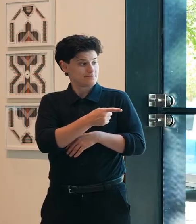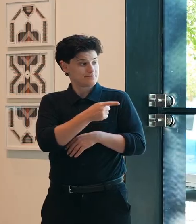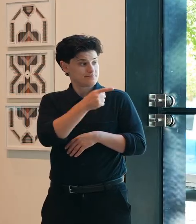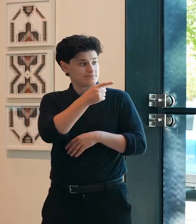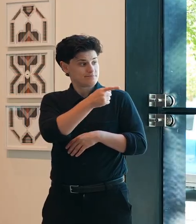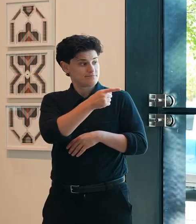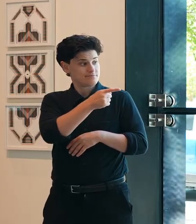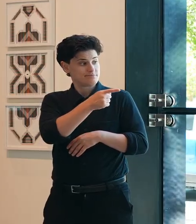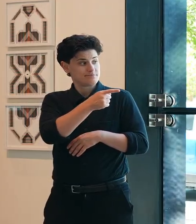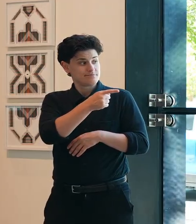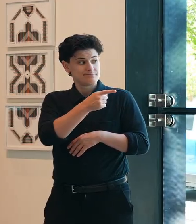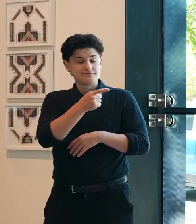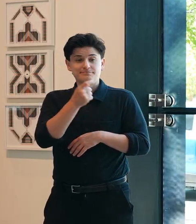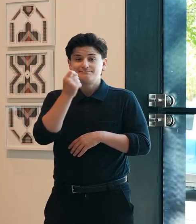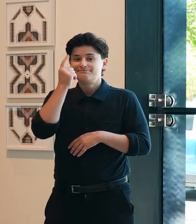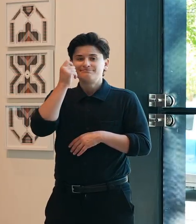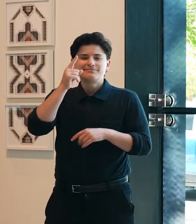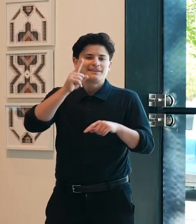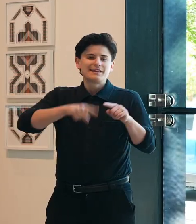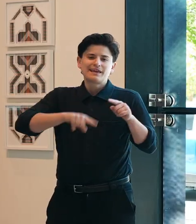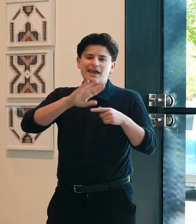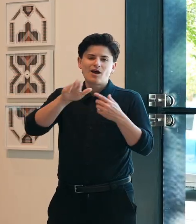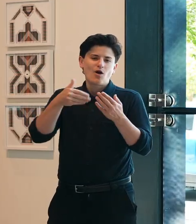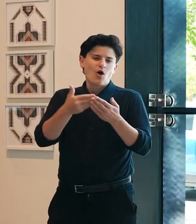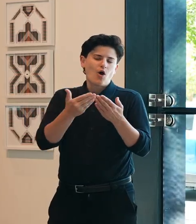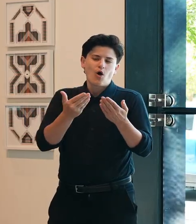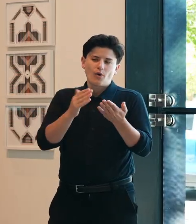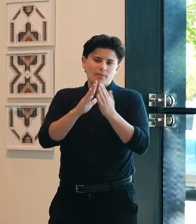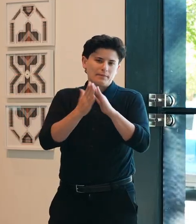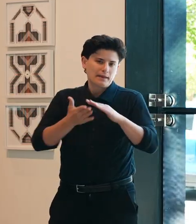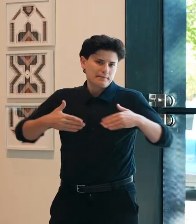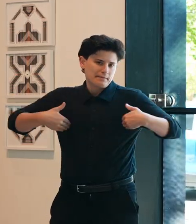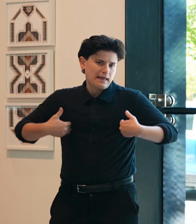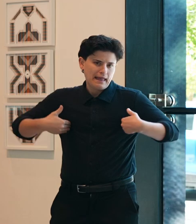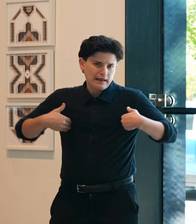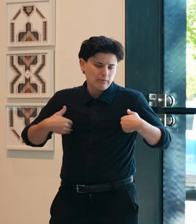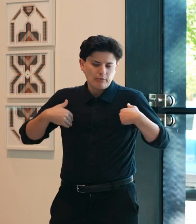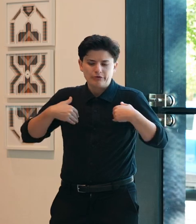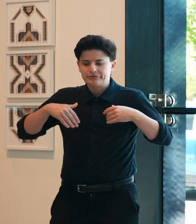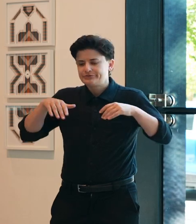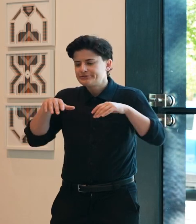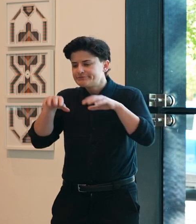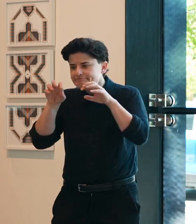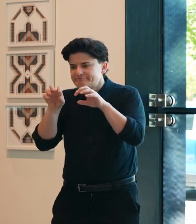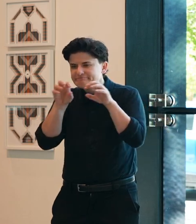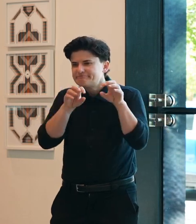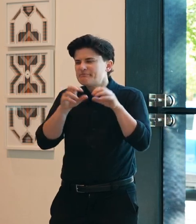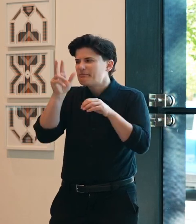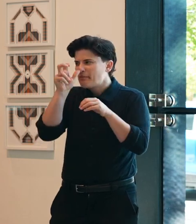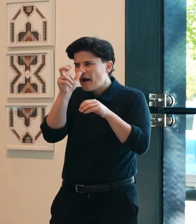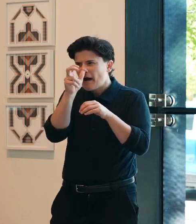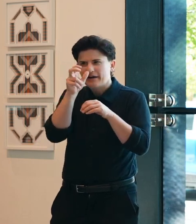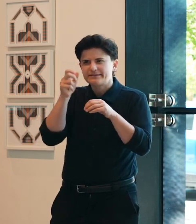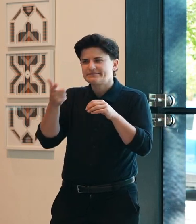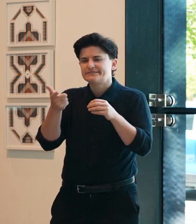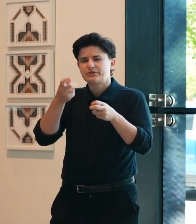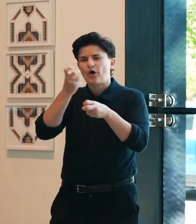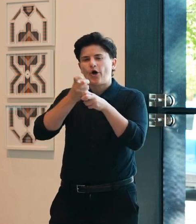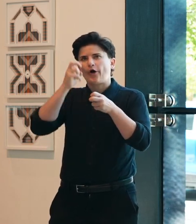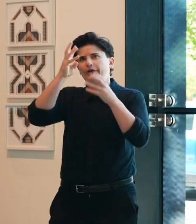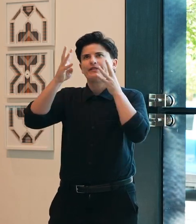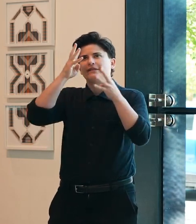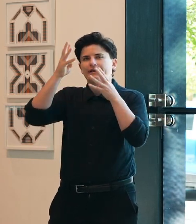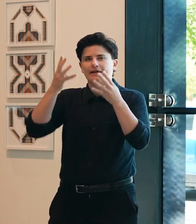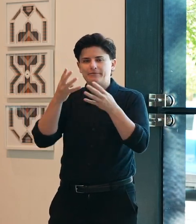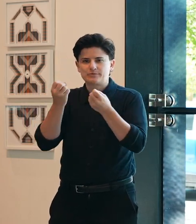so they can't all be critters. You can only think of so many critters in a week or so, or two. And